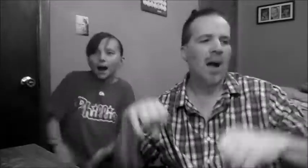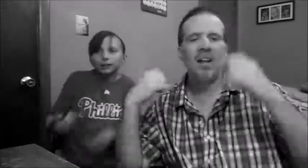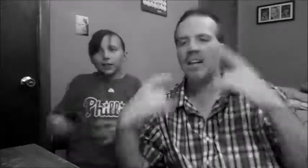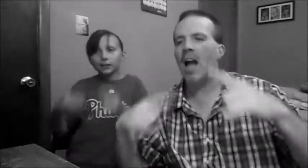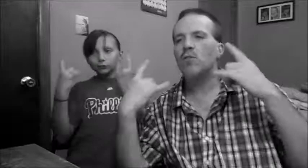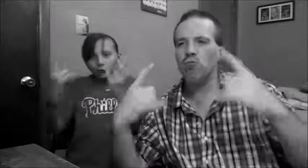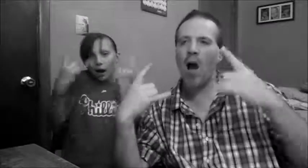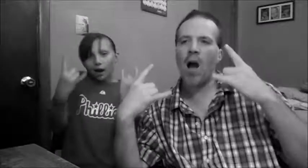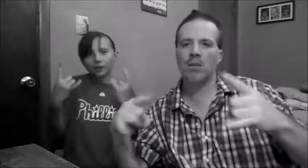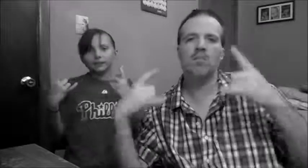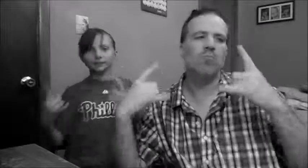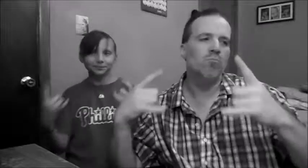everybody let it rock.